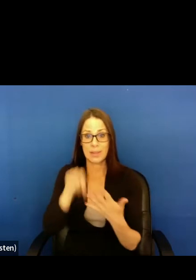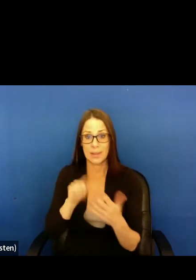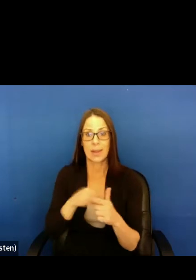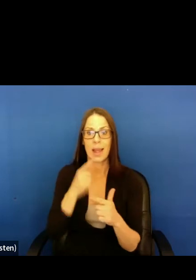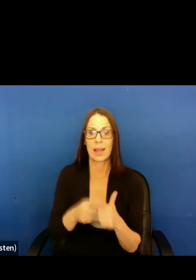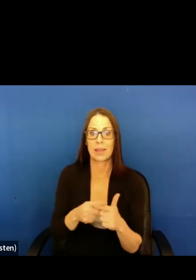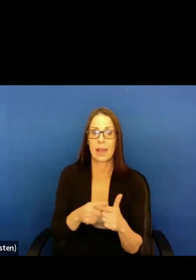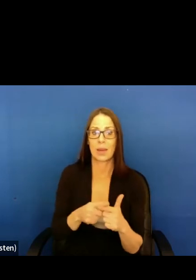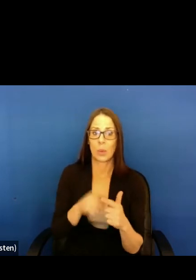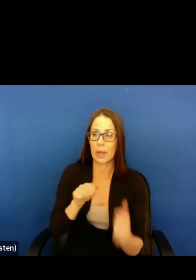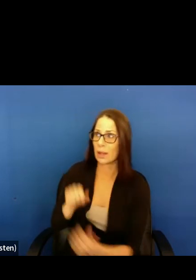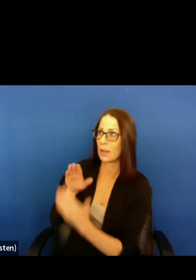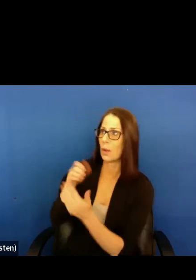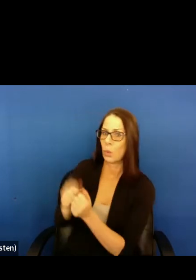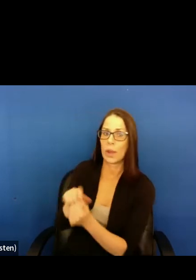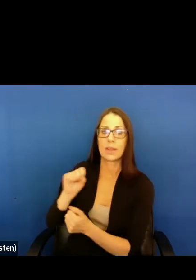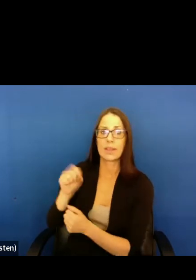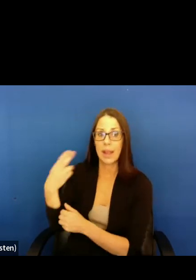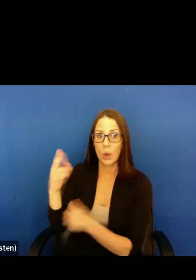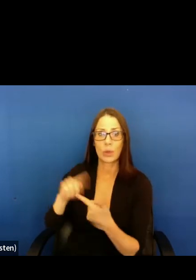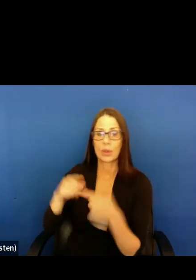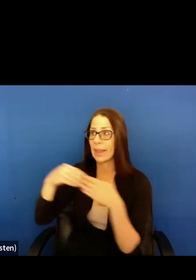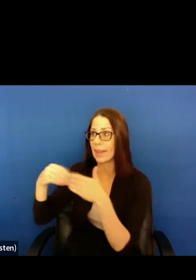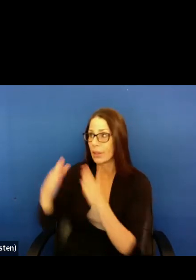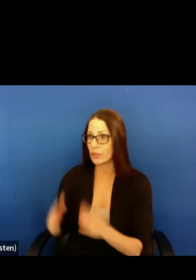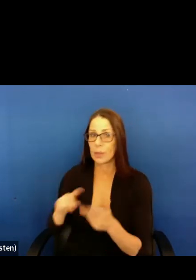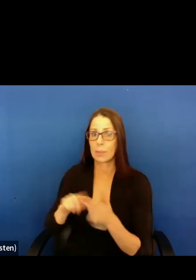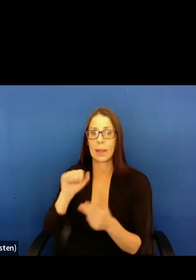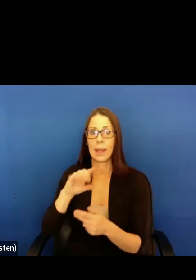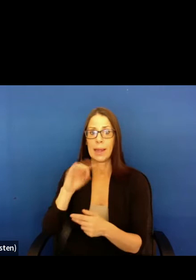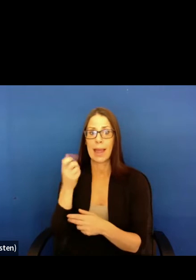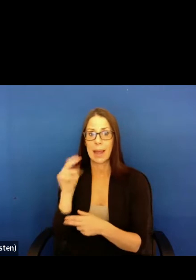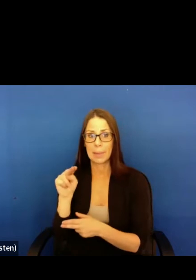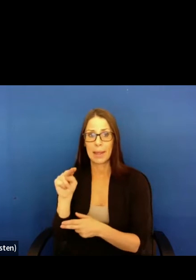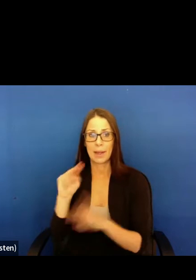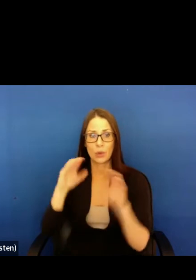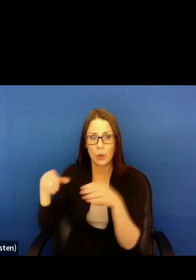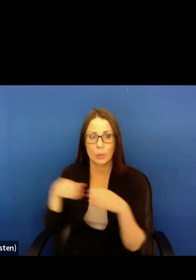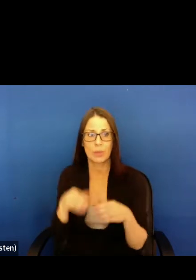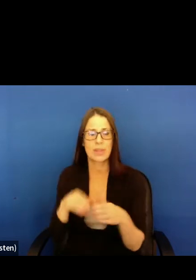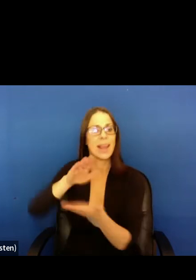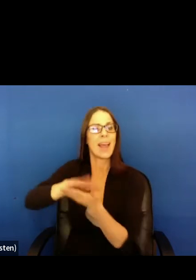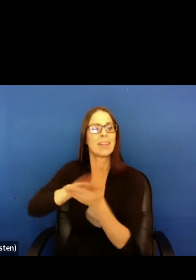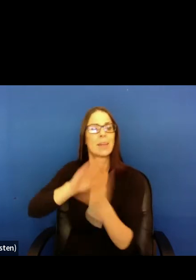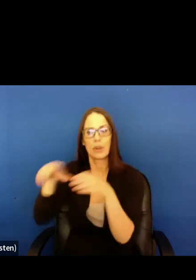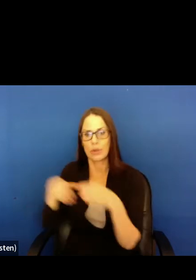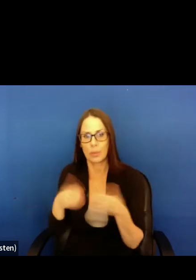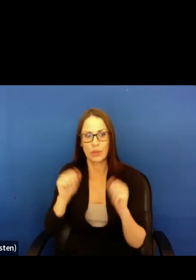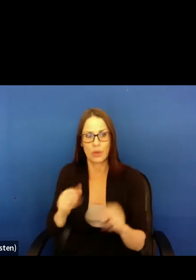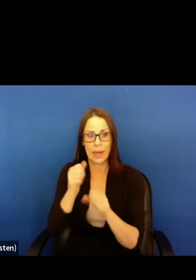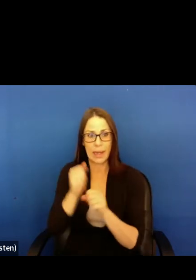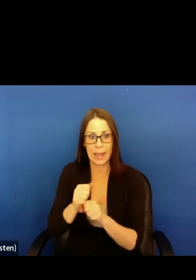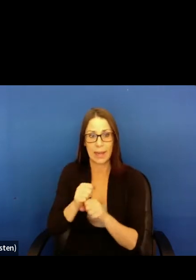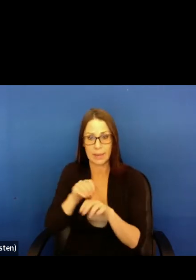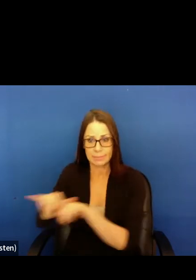stakeholders, senior leadership, admin groups, academic groups, and try to get consensus as we bring things along.